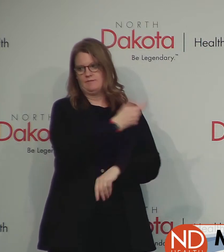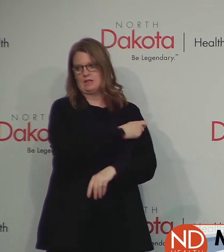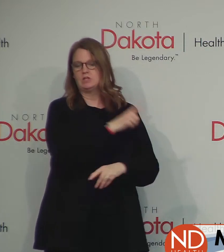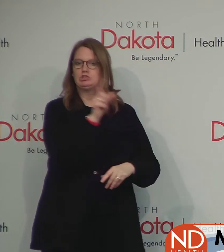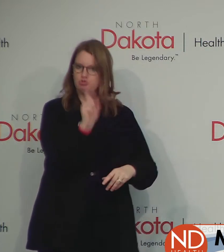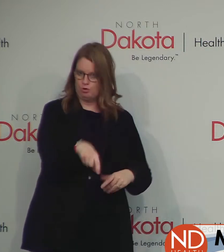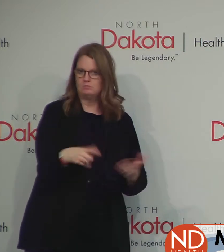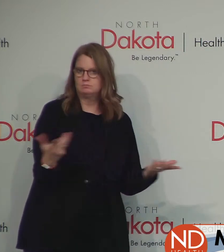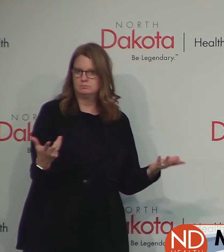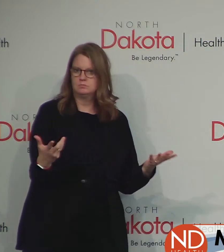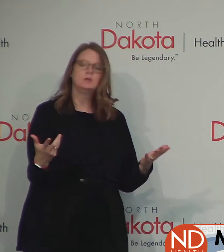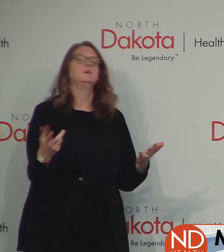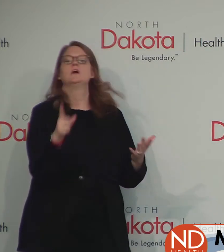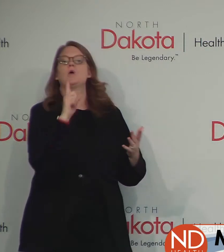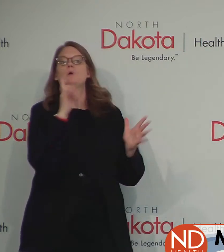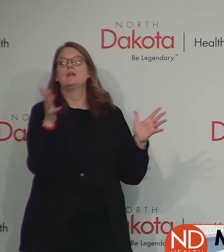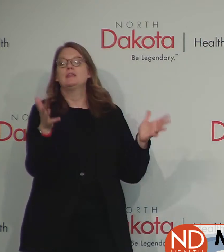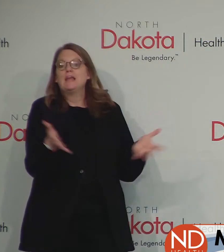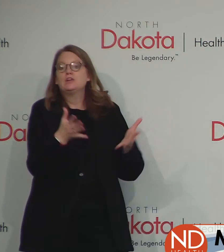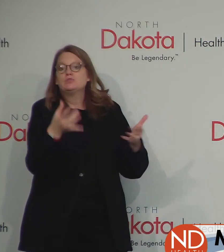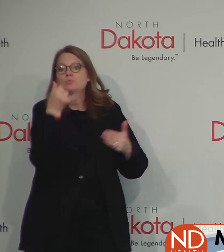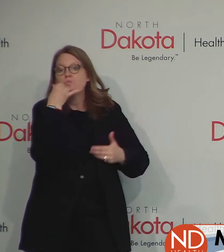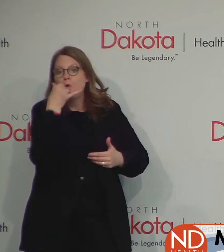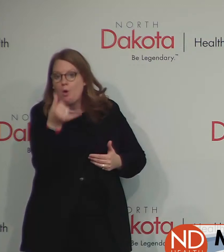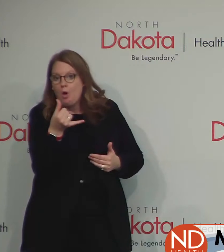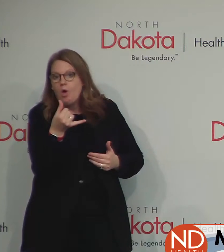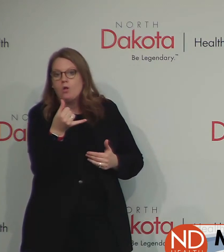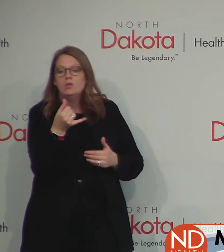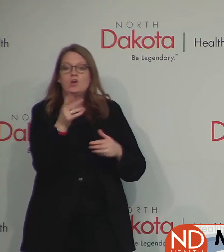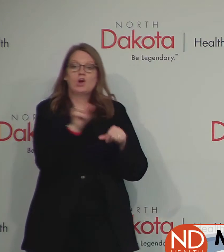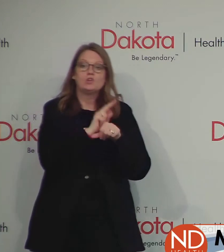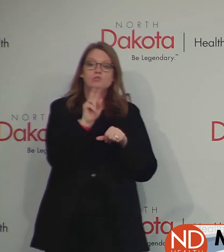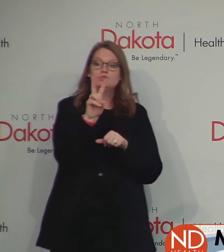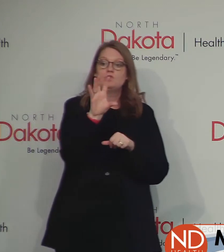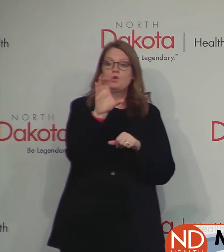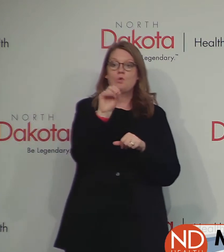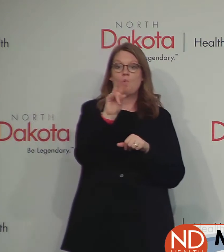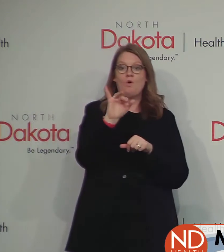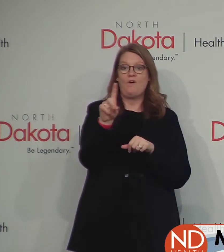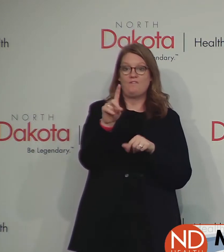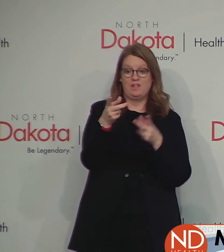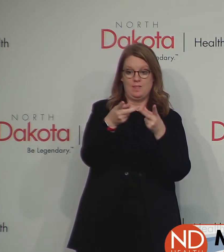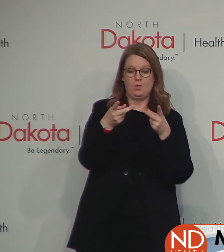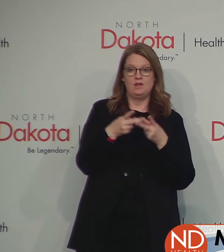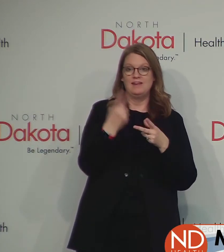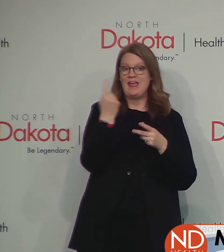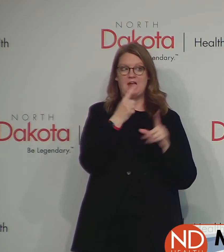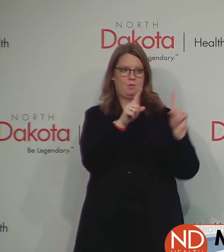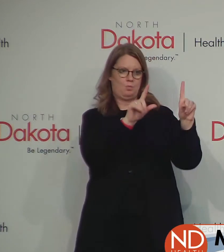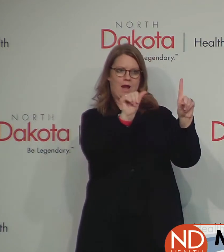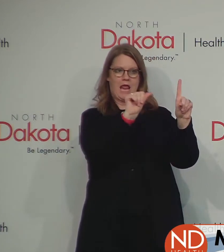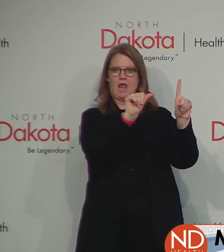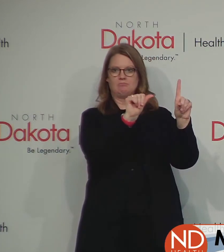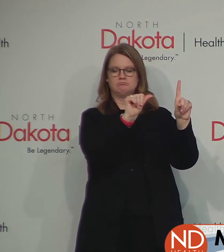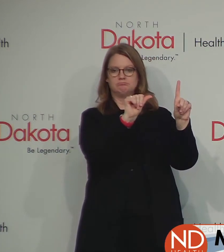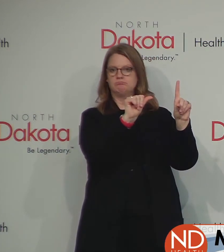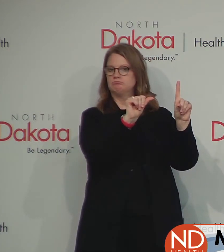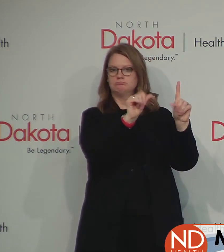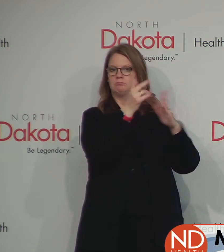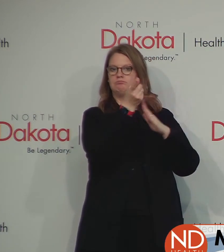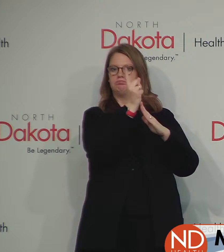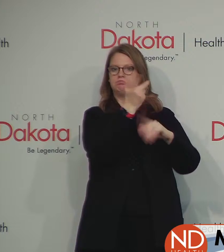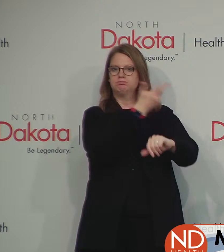so I encourage them to call our hotline or use the COVID locator, because everyone in 1A should have access to